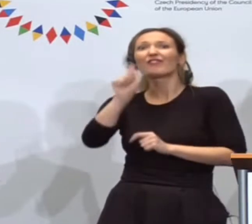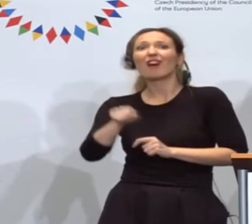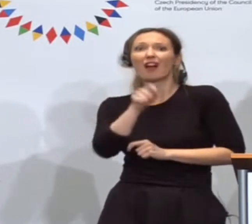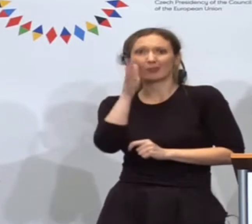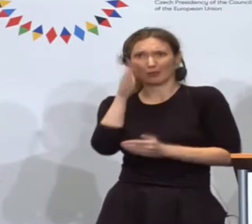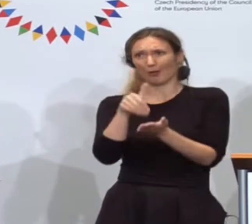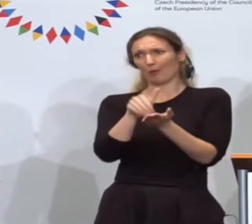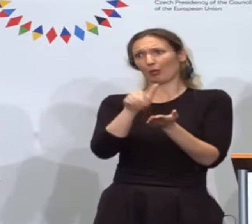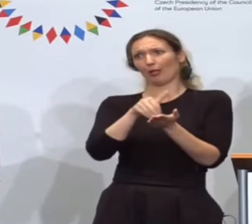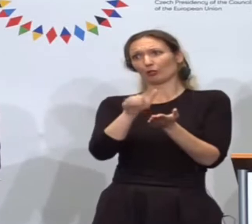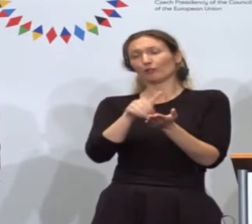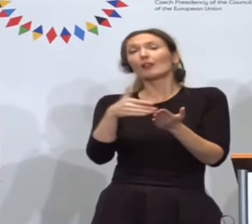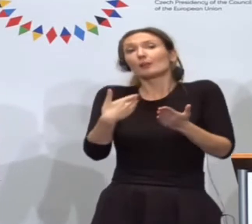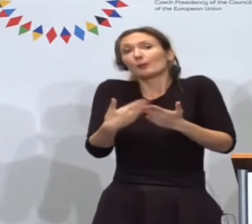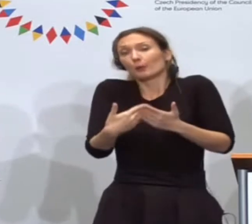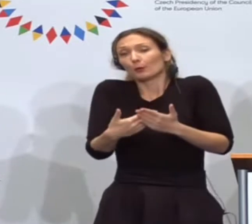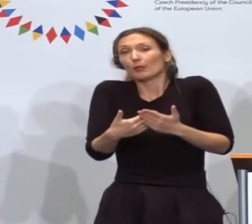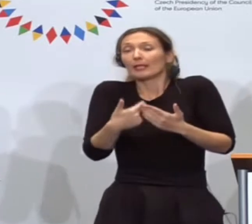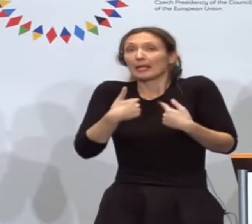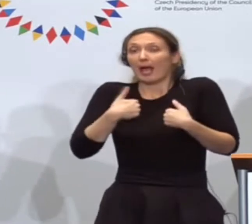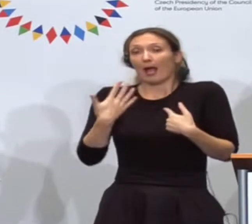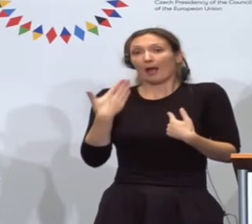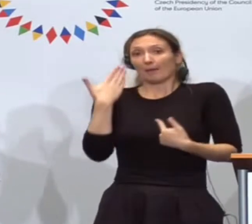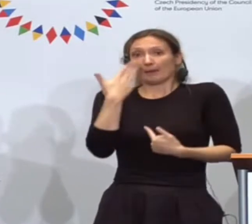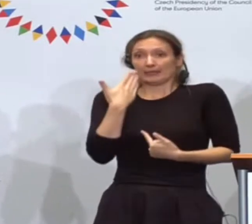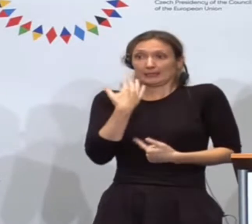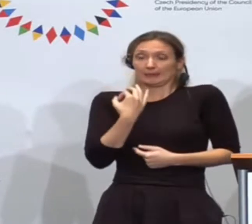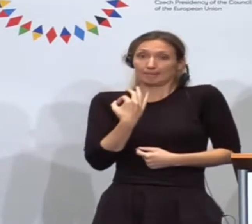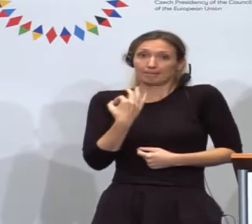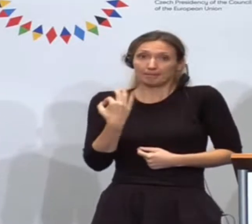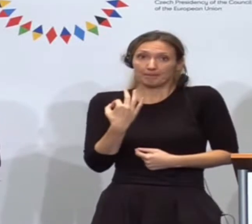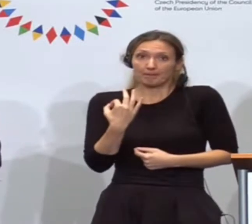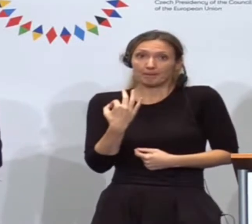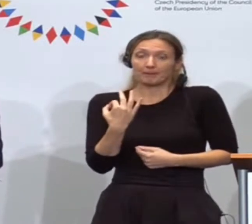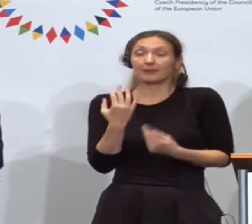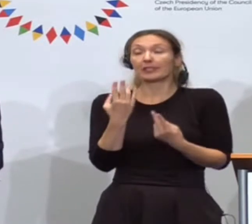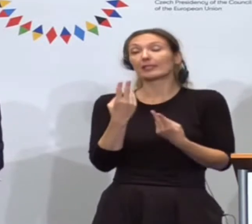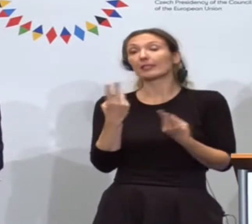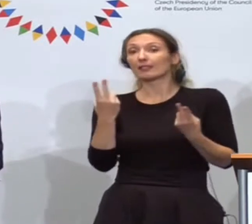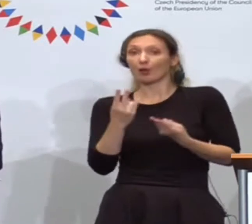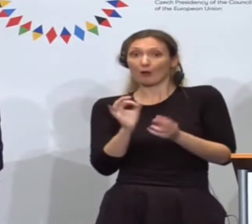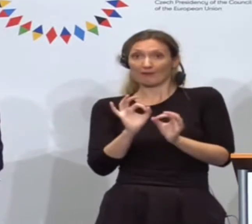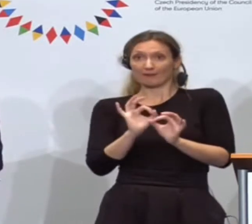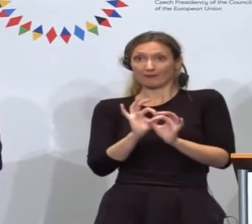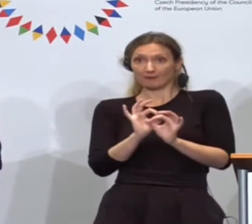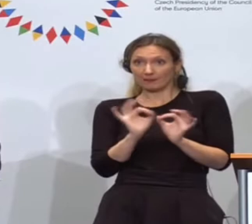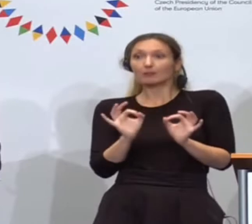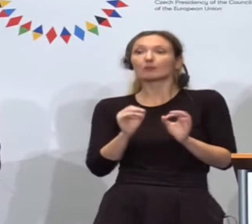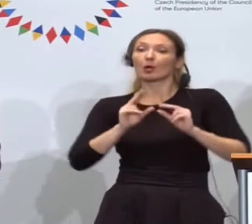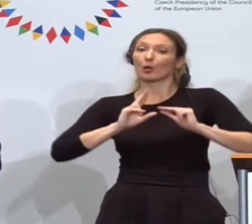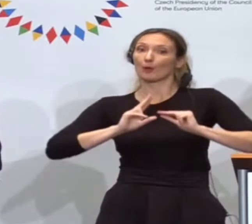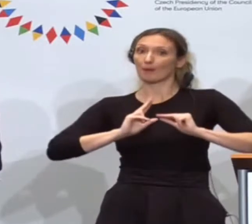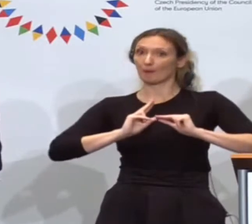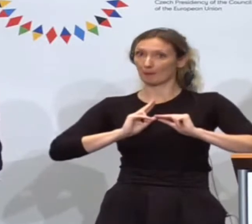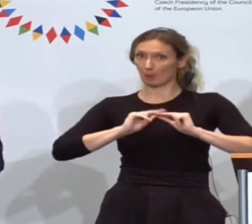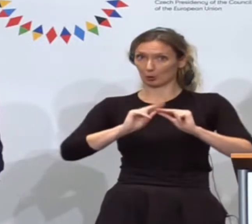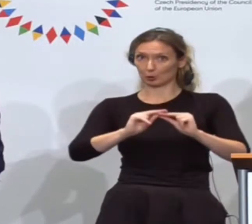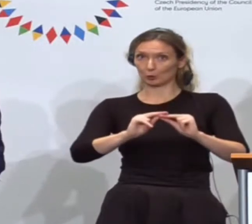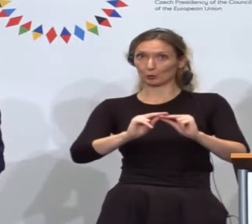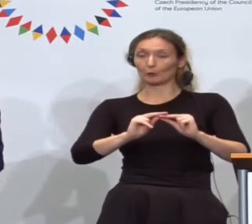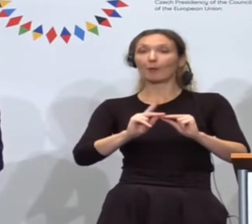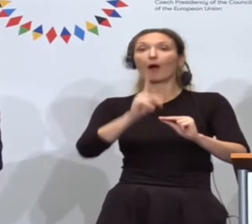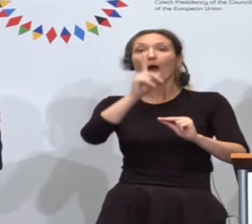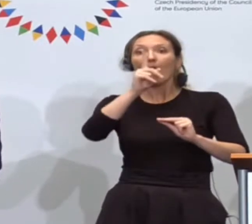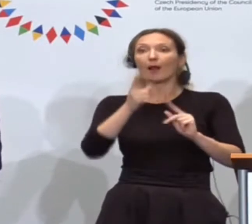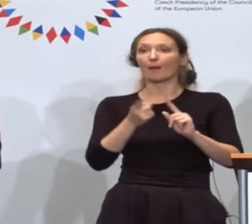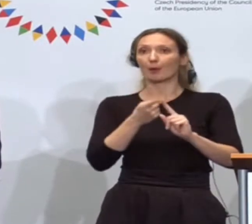of the member states agreed, that can be done better using our resources and pooling